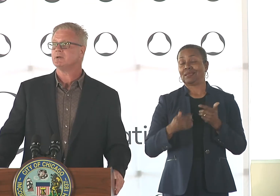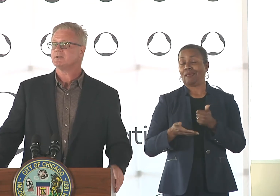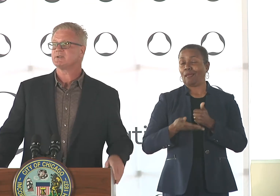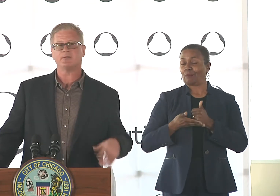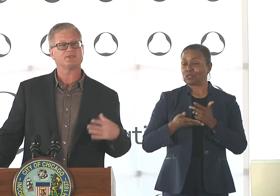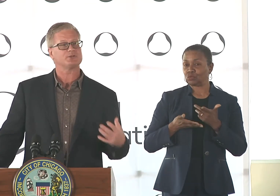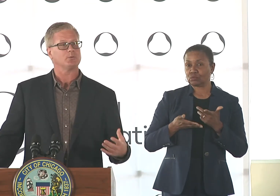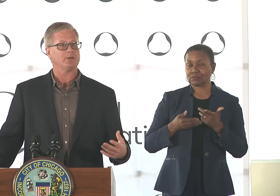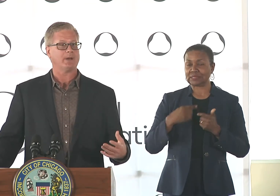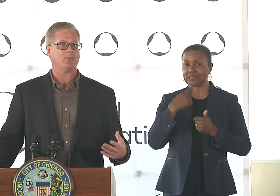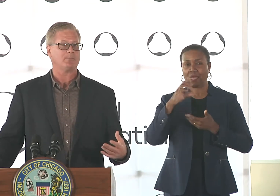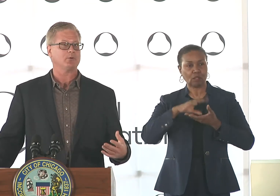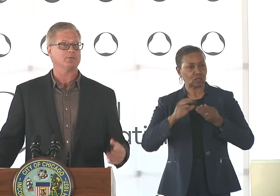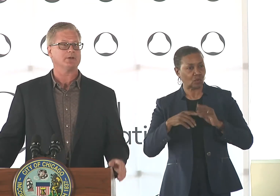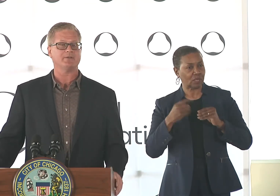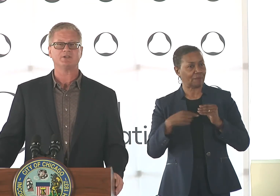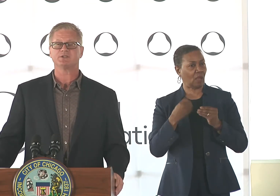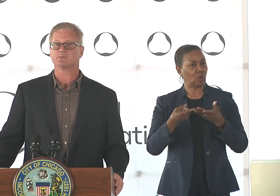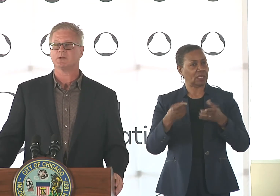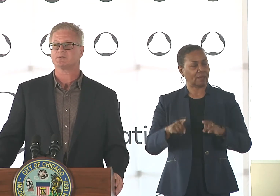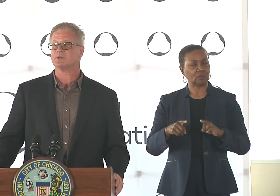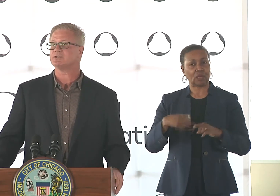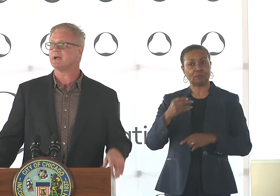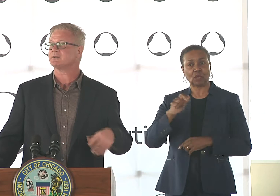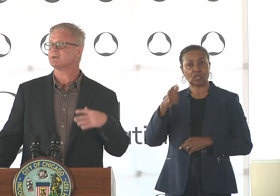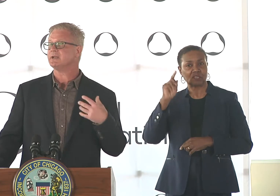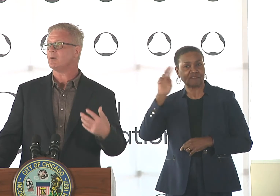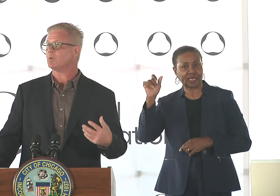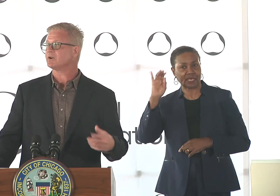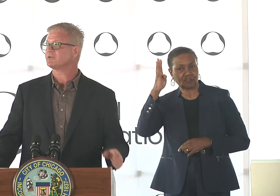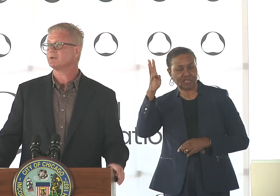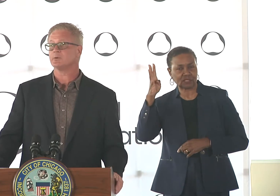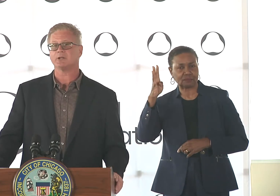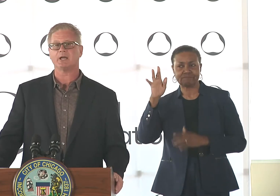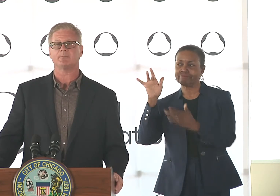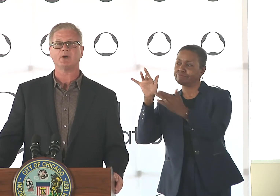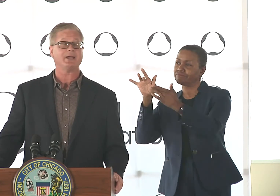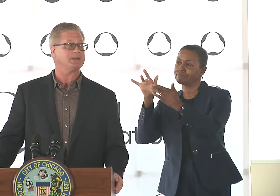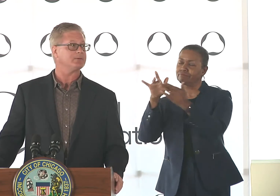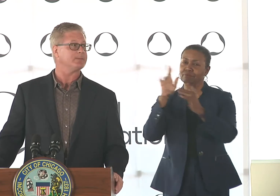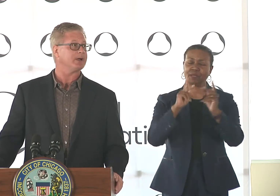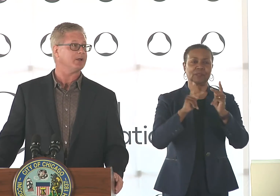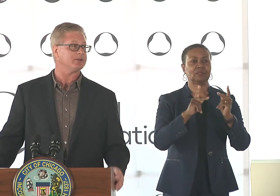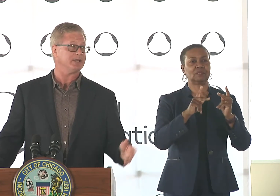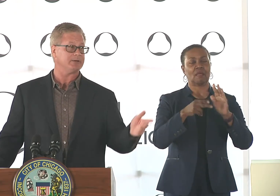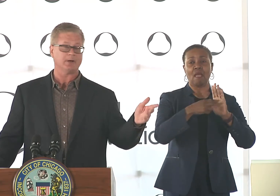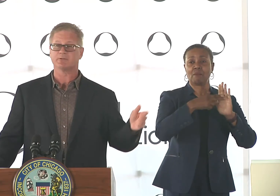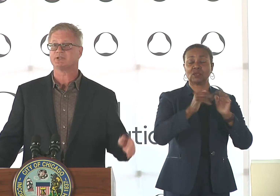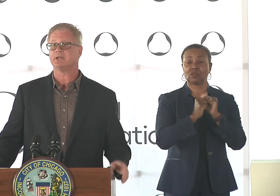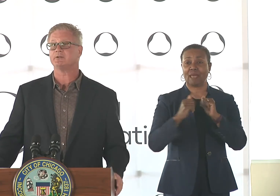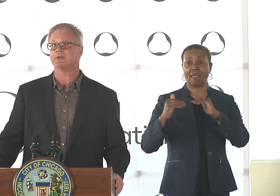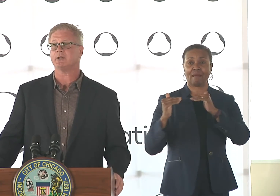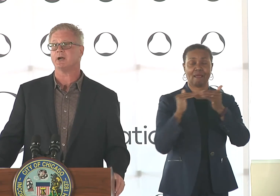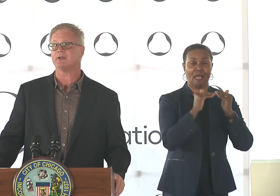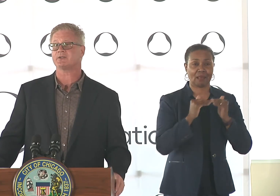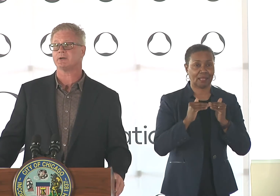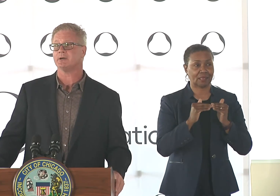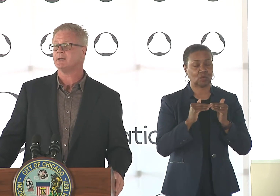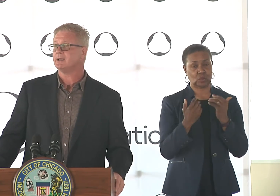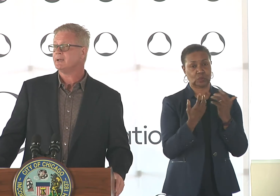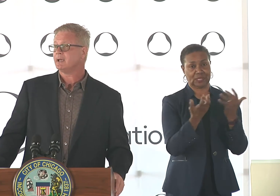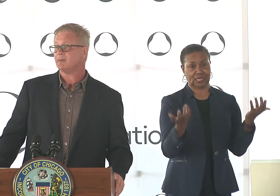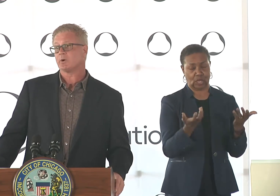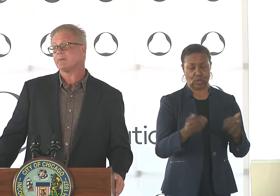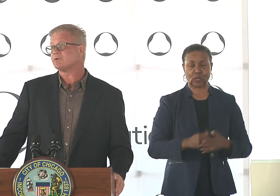to tell the story about what Portal Innovations was, reaching out to the networks, doing a lot of branding with my colleague Nader El-Rashidi, who's in the audience